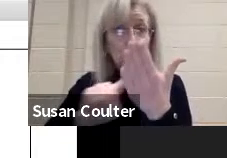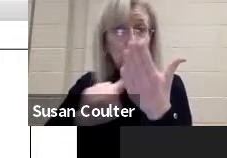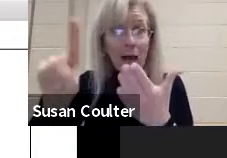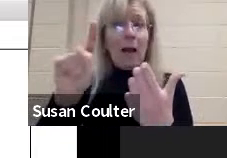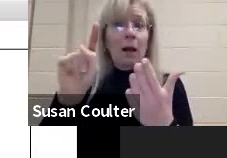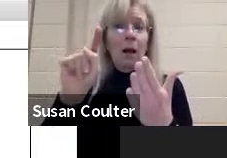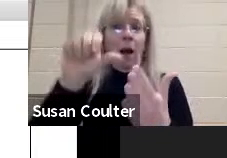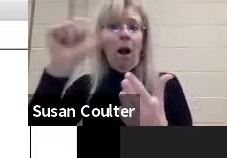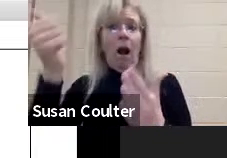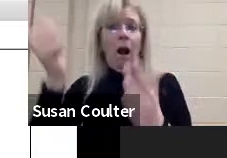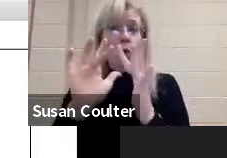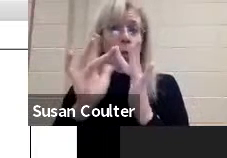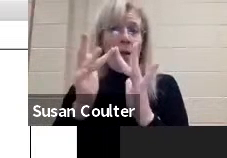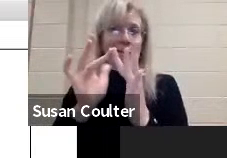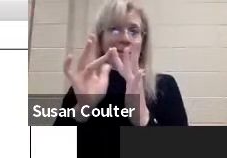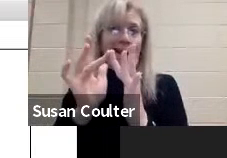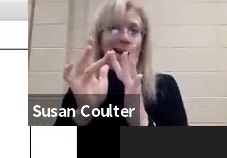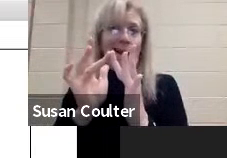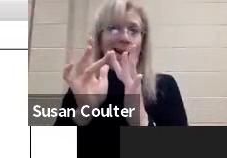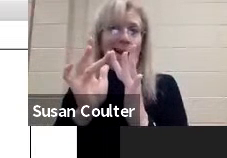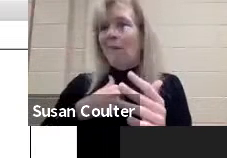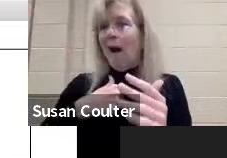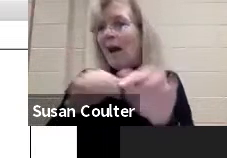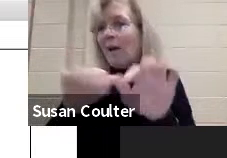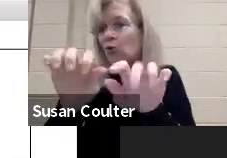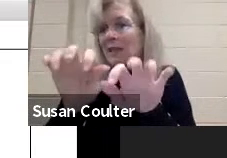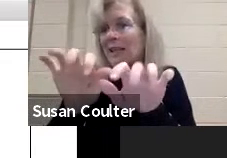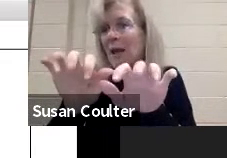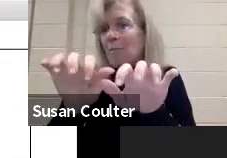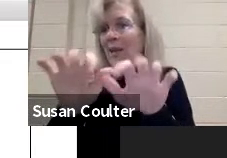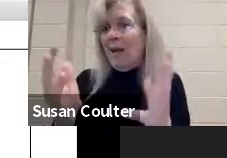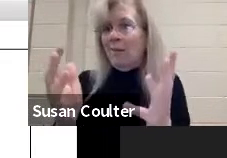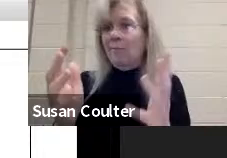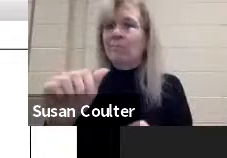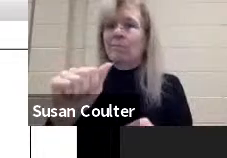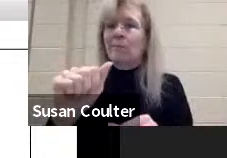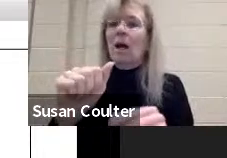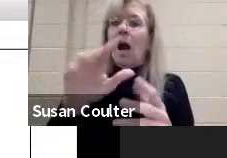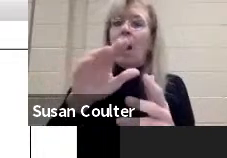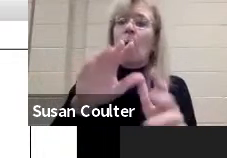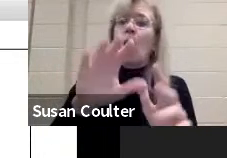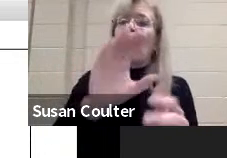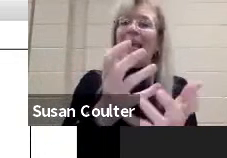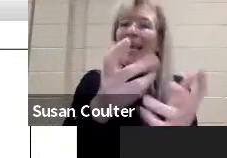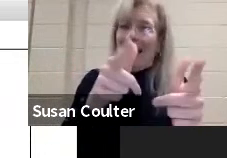to check other websites. I just typed in